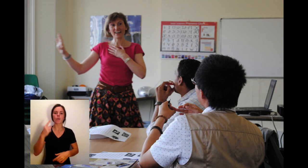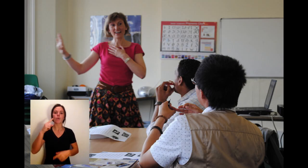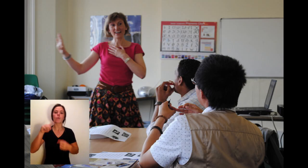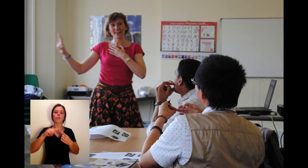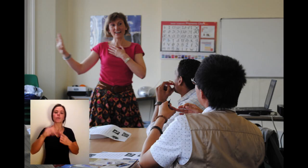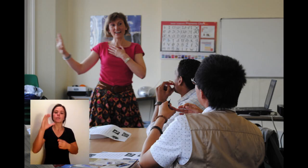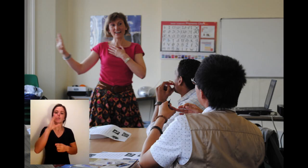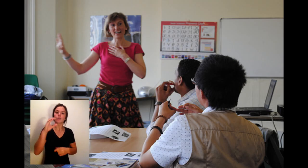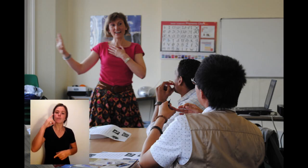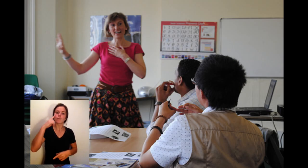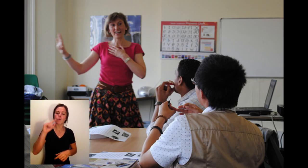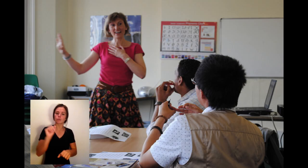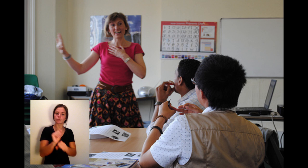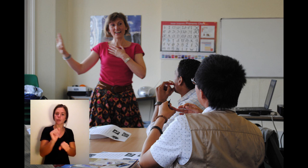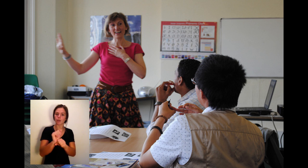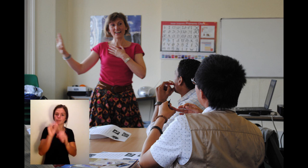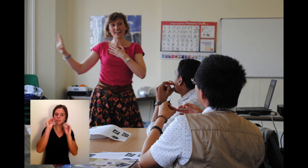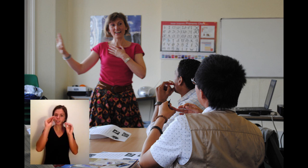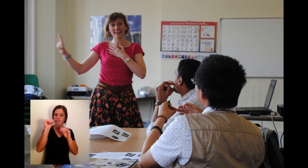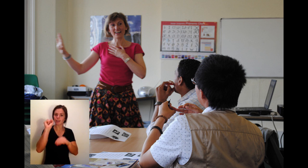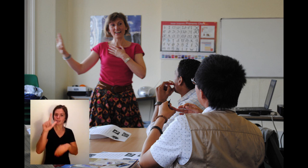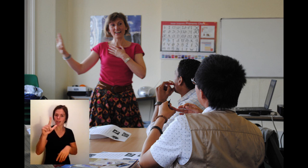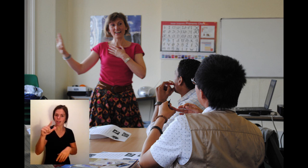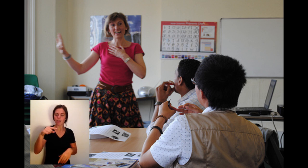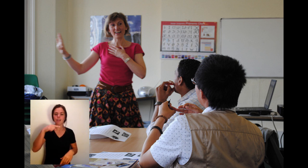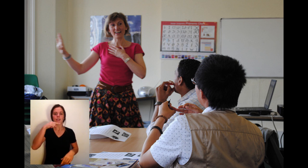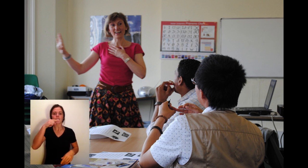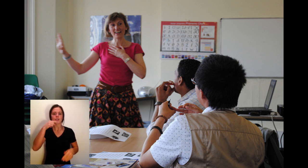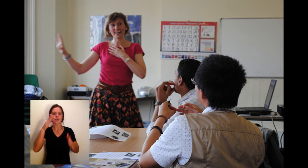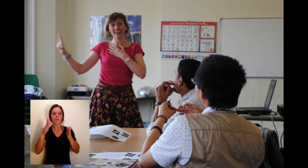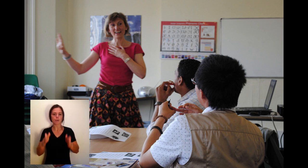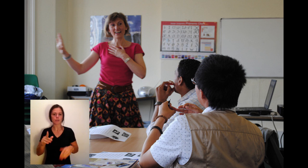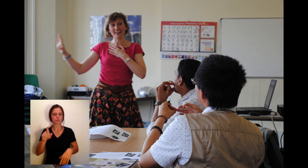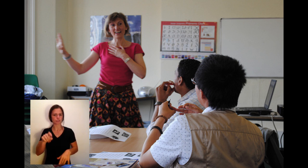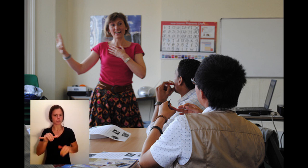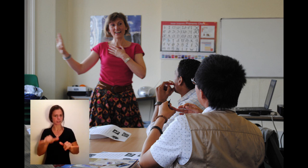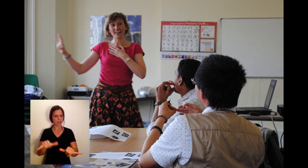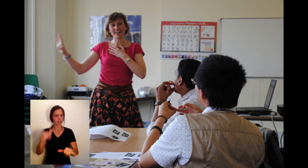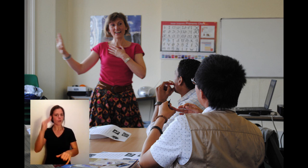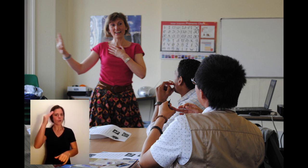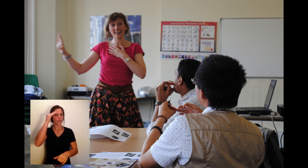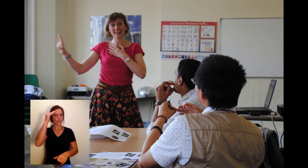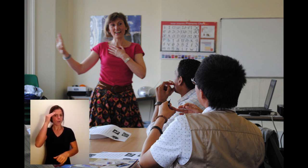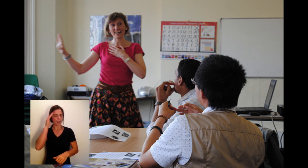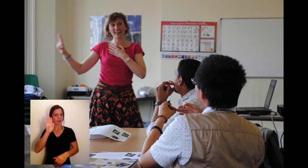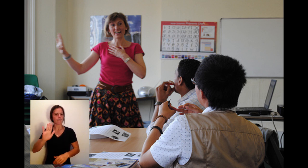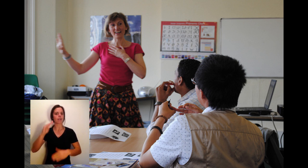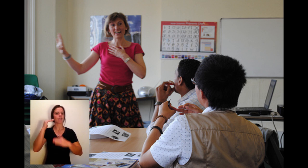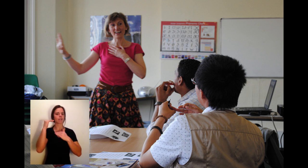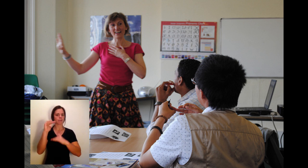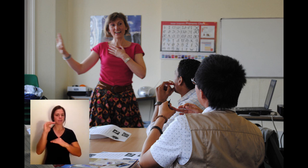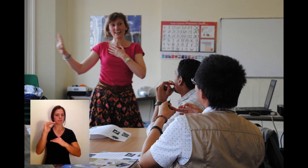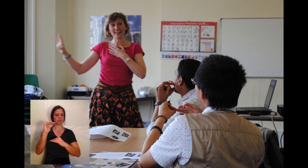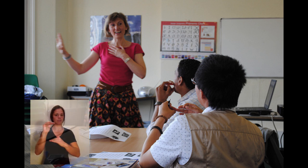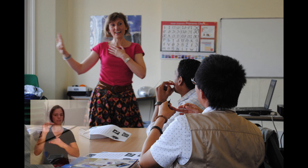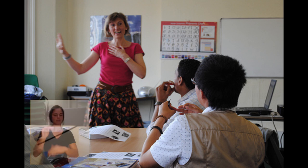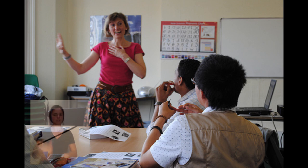When searching for and applying to jobs as an ASL teacher, a hearing person should remain aware of these